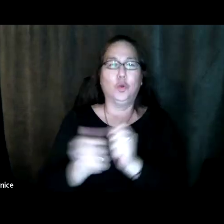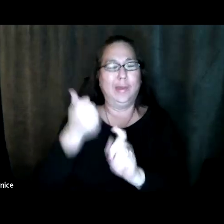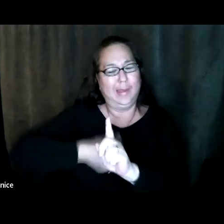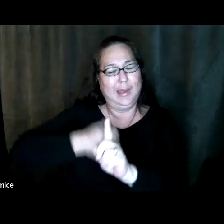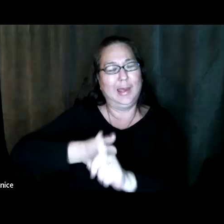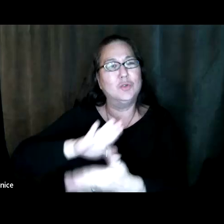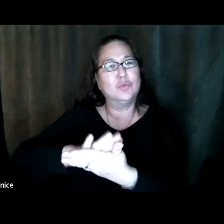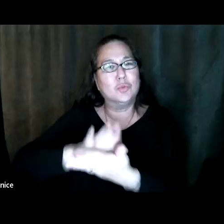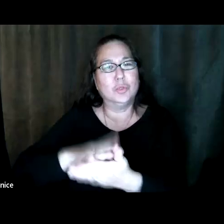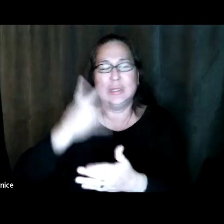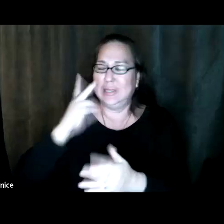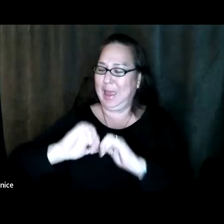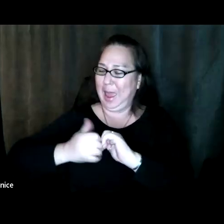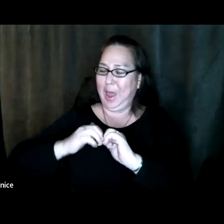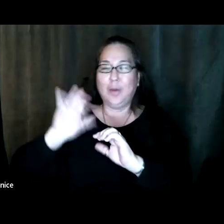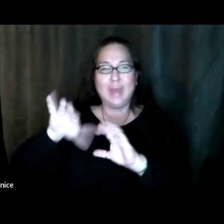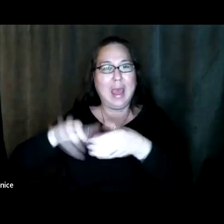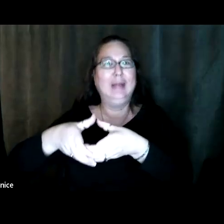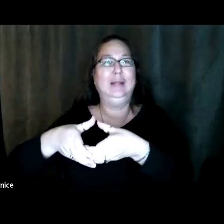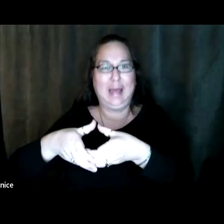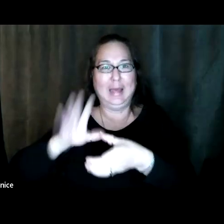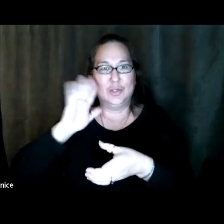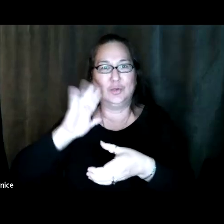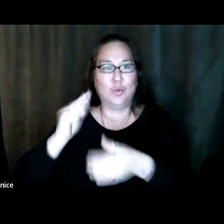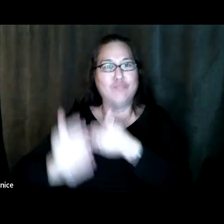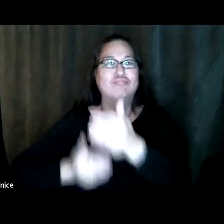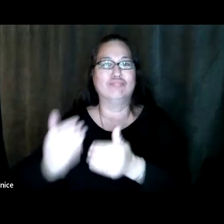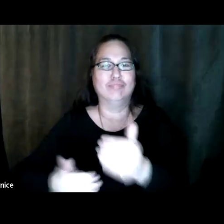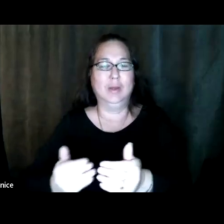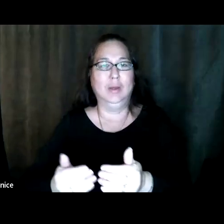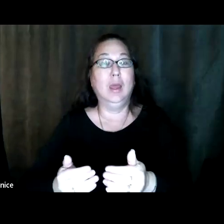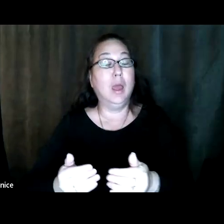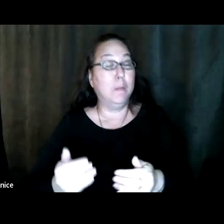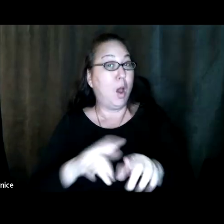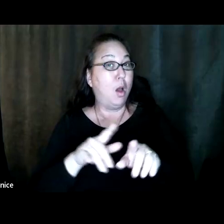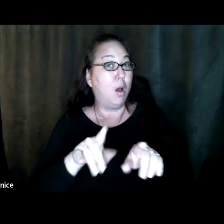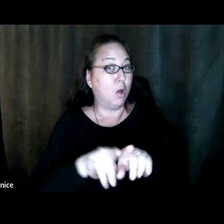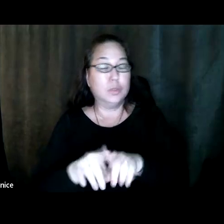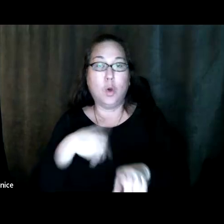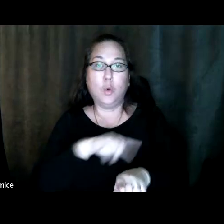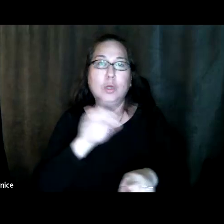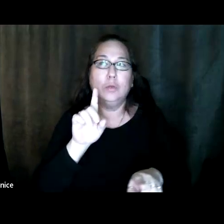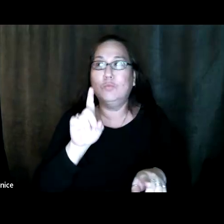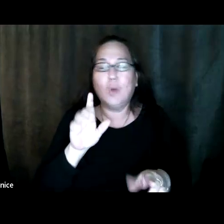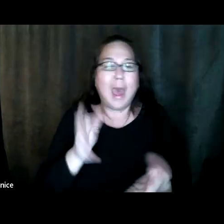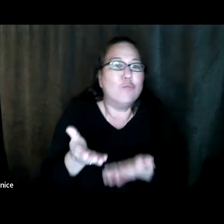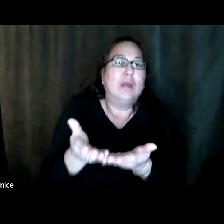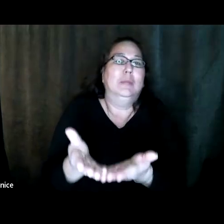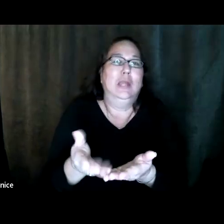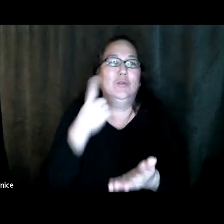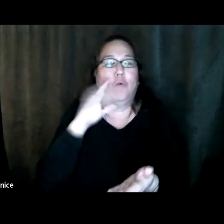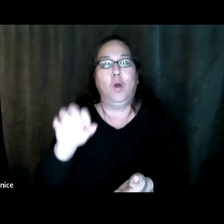that class progresses. And then we'll likely have some recommendations for alternative pathways or